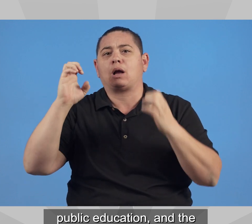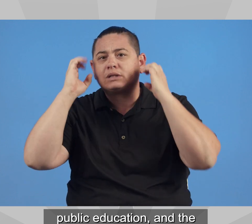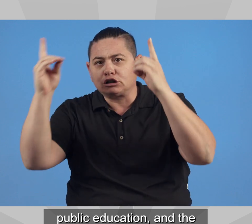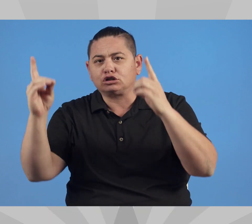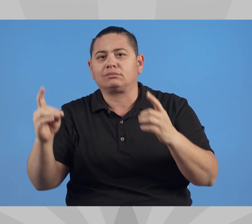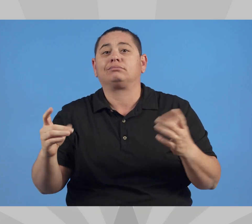a few.